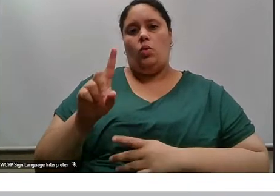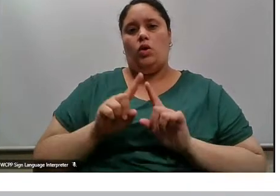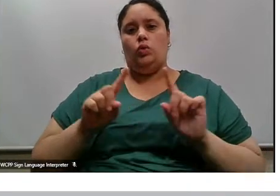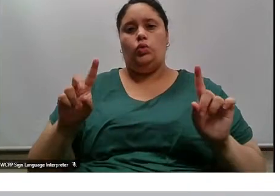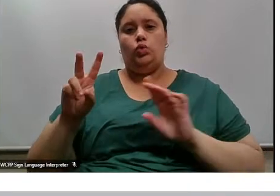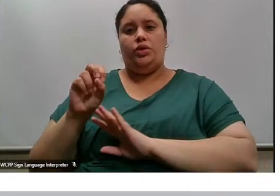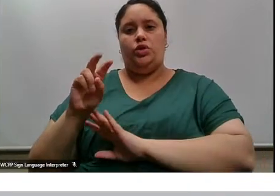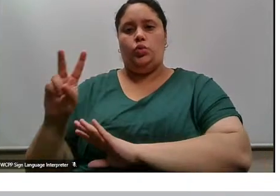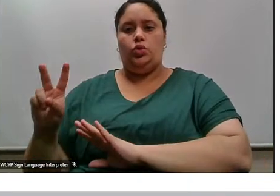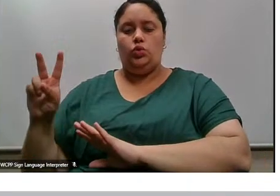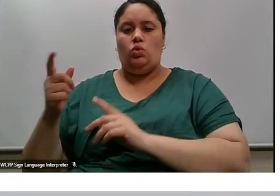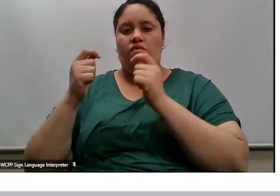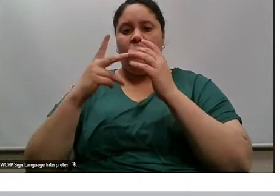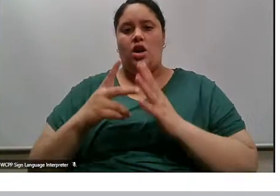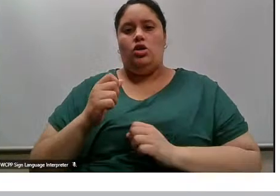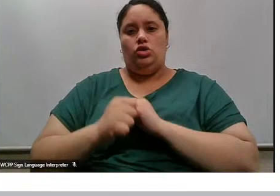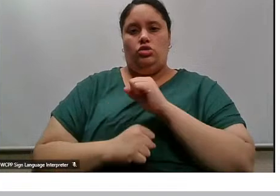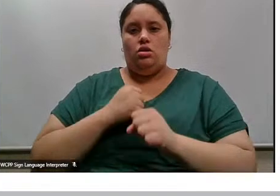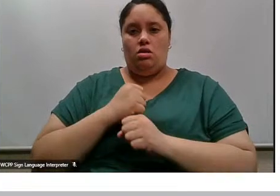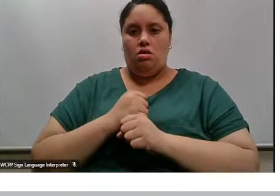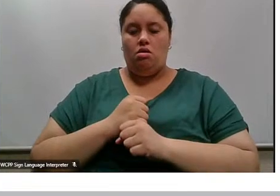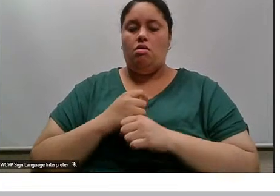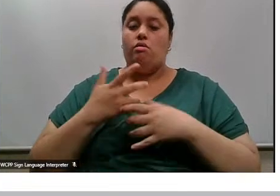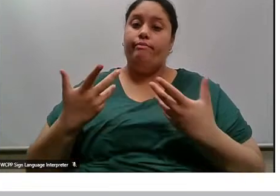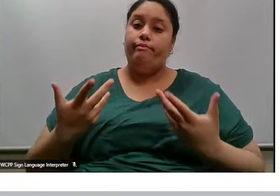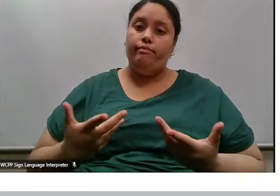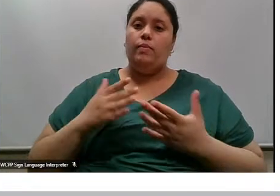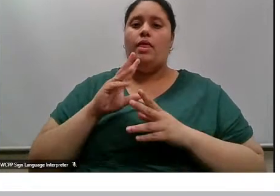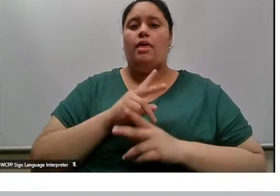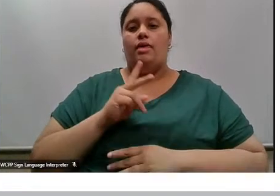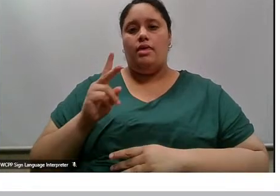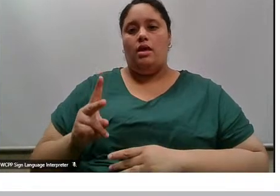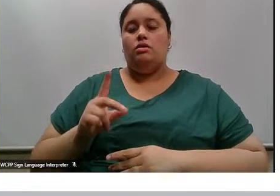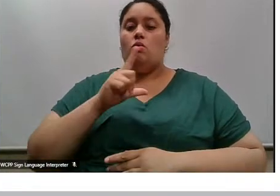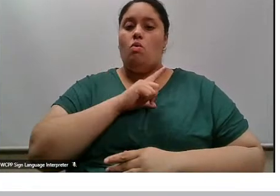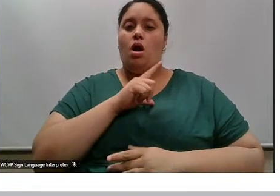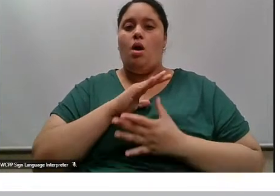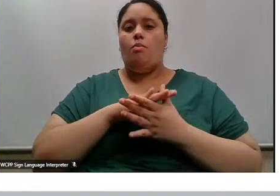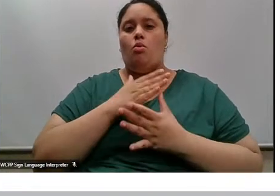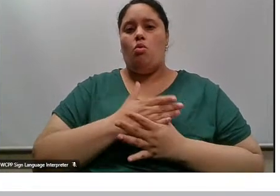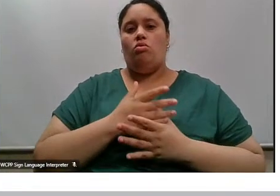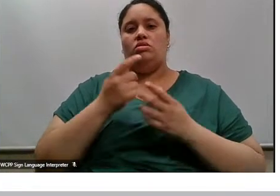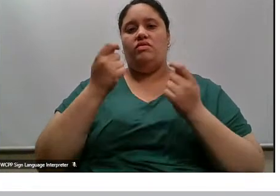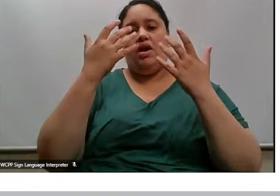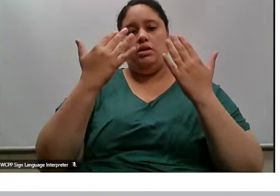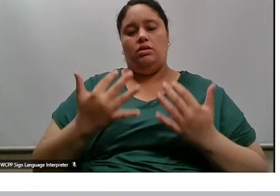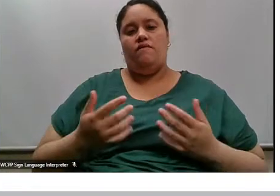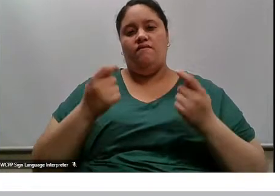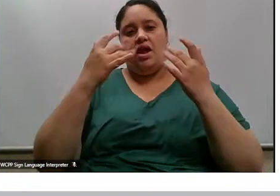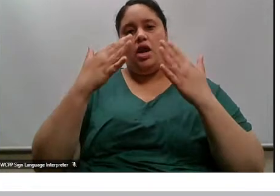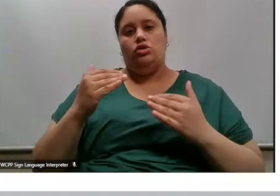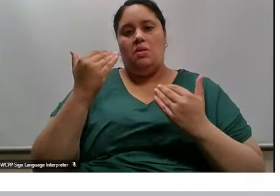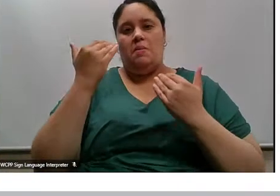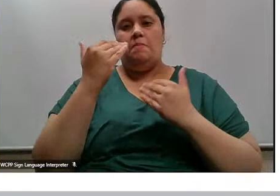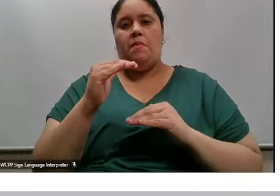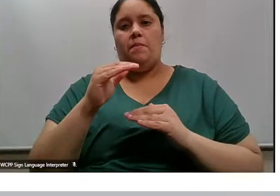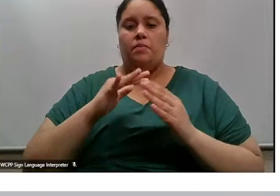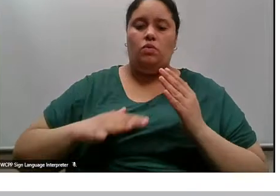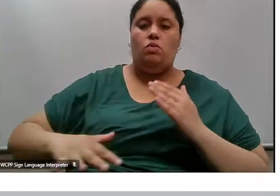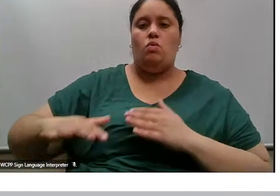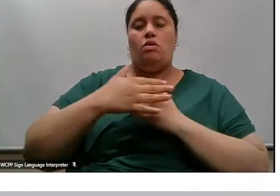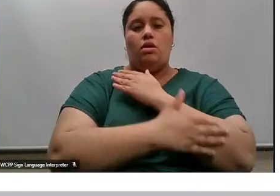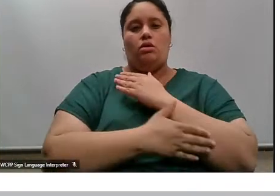2021-2022 financial year. Obviously, then against fiscal constraints across our entire